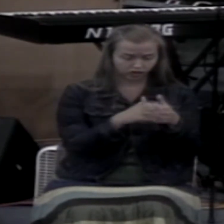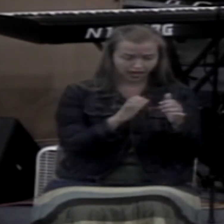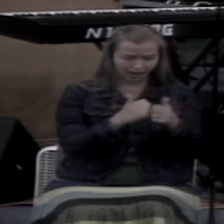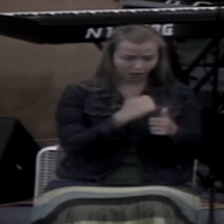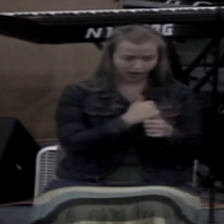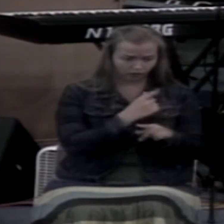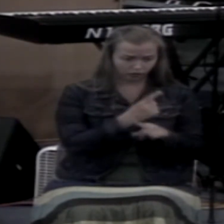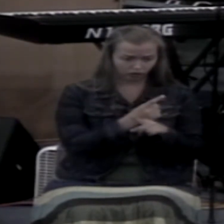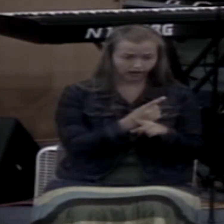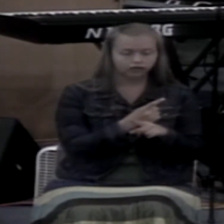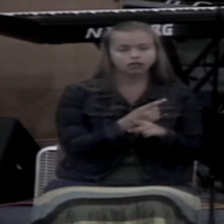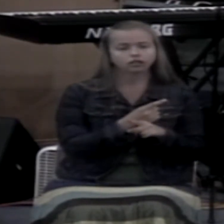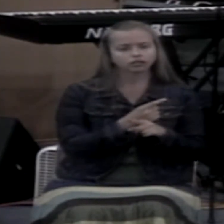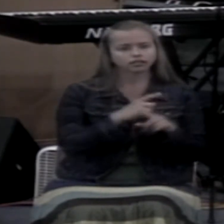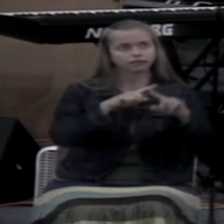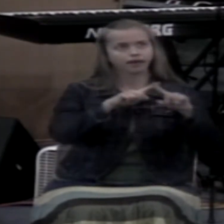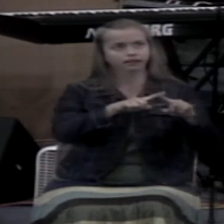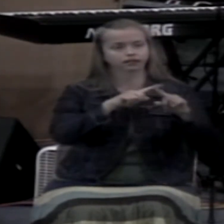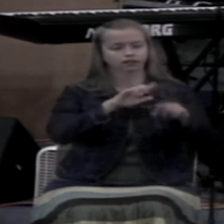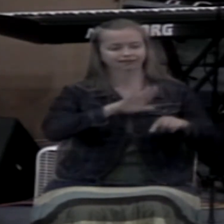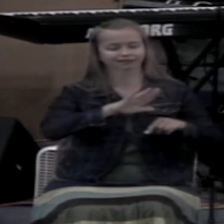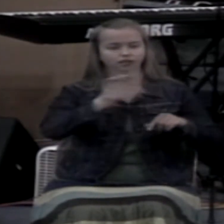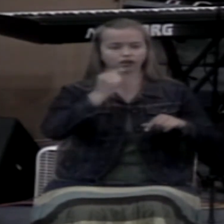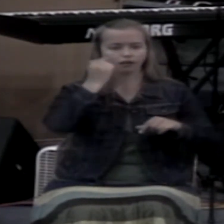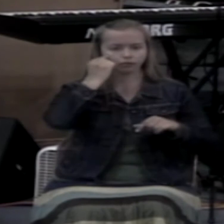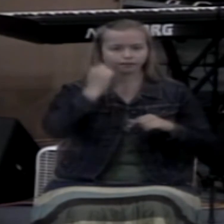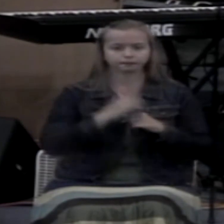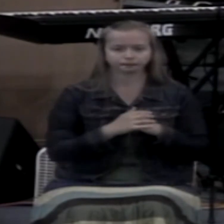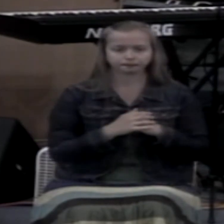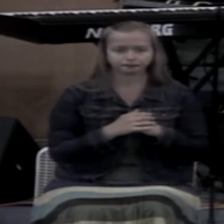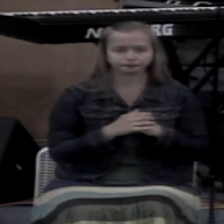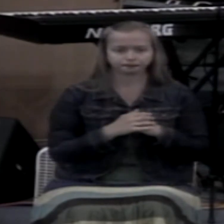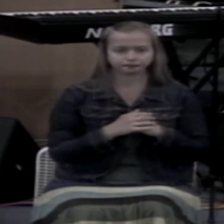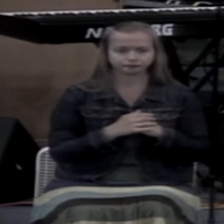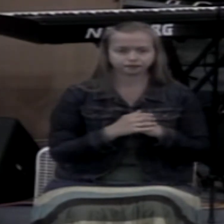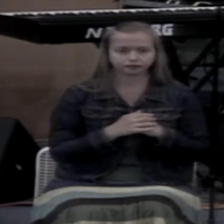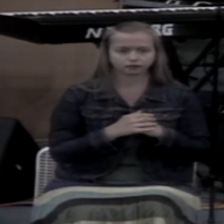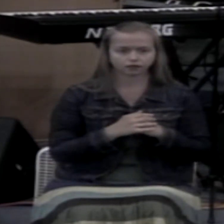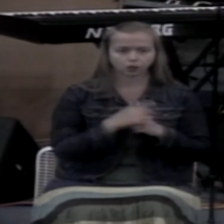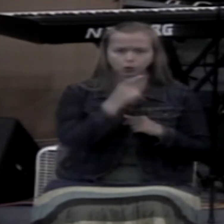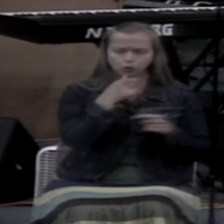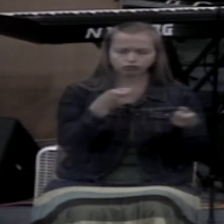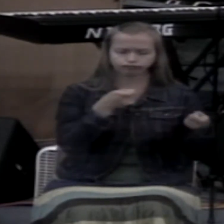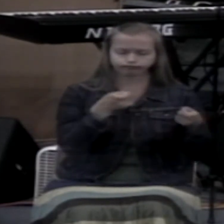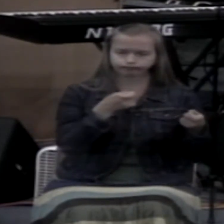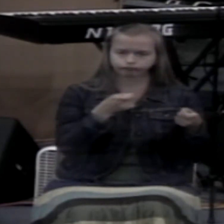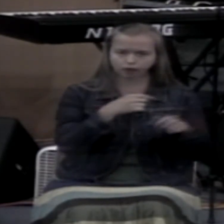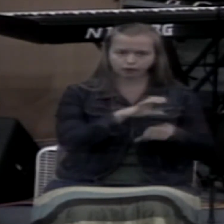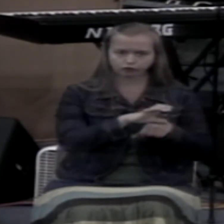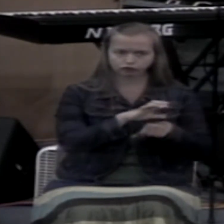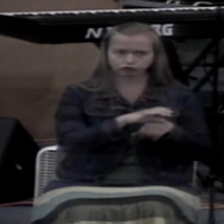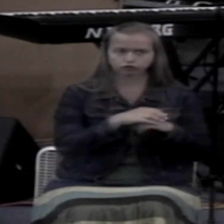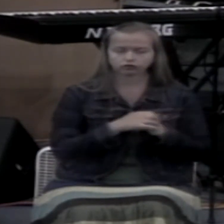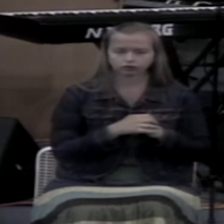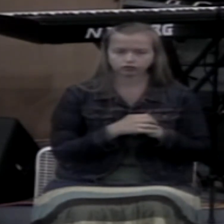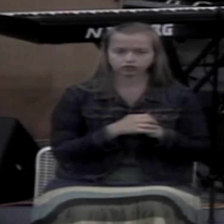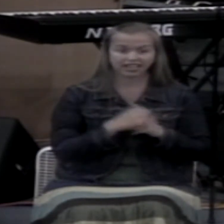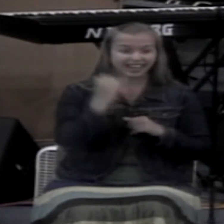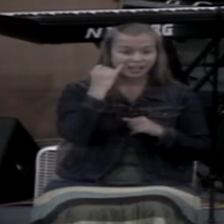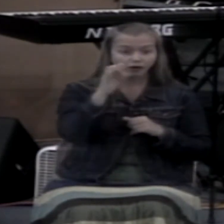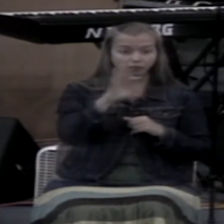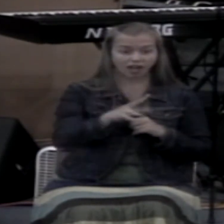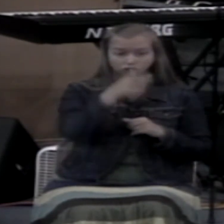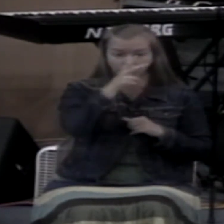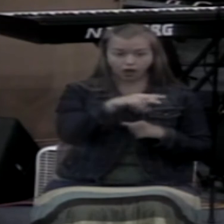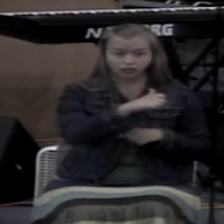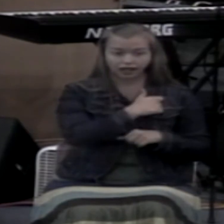of the hardest things in the world for a pastor to do, and that is pastor people that have been in the church 50 years